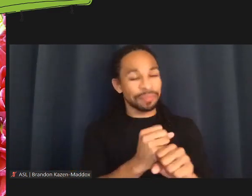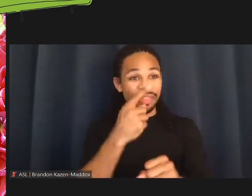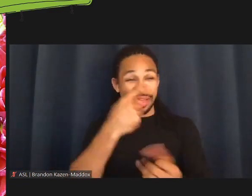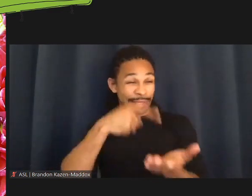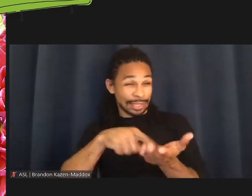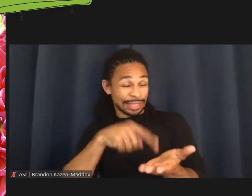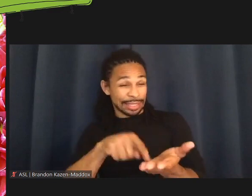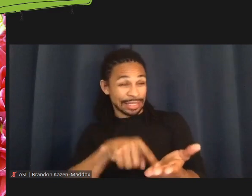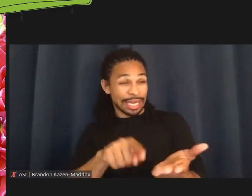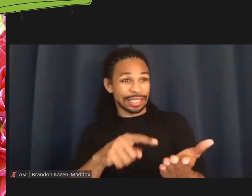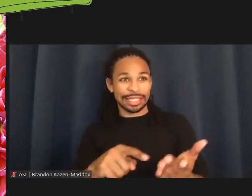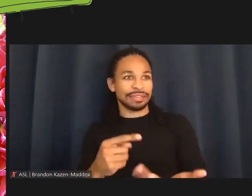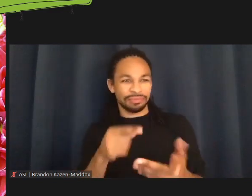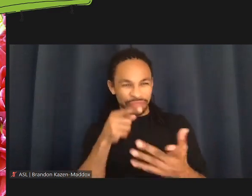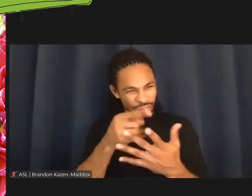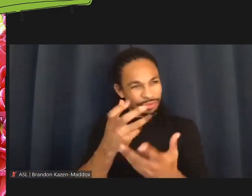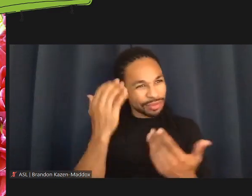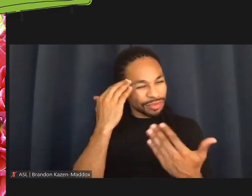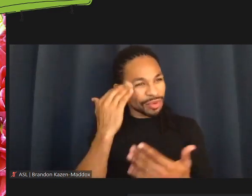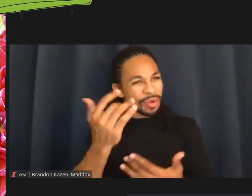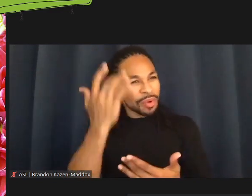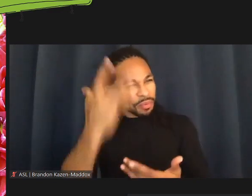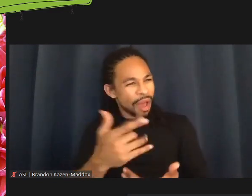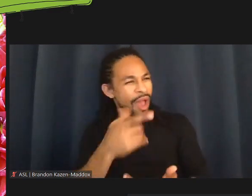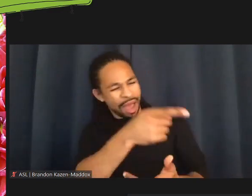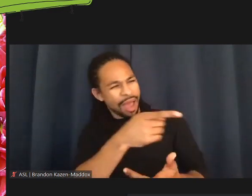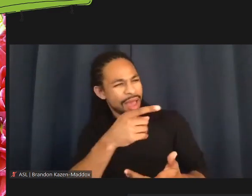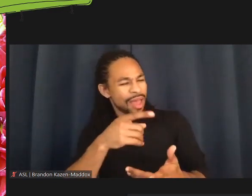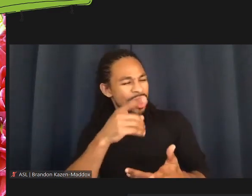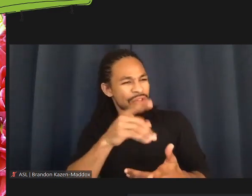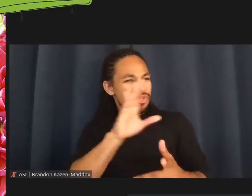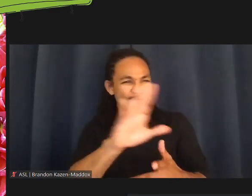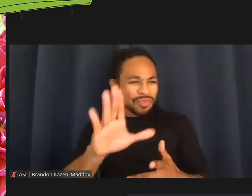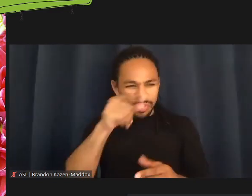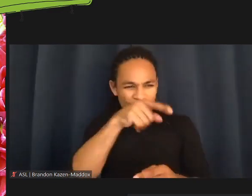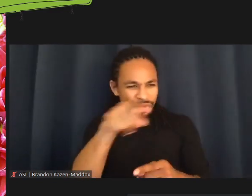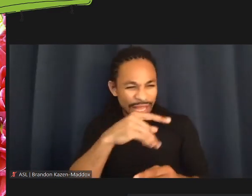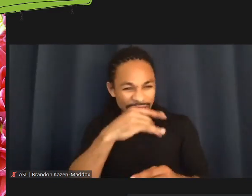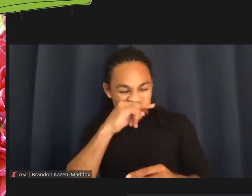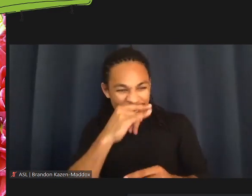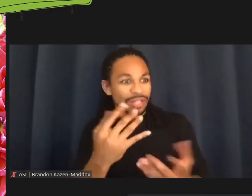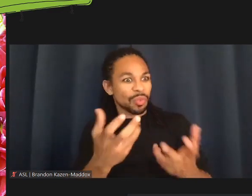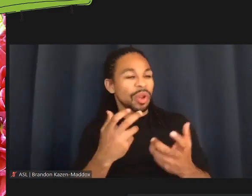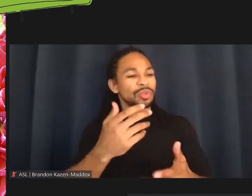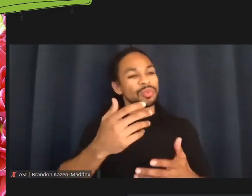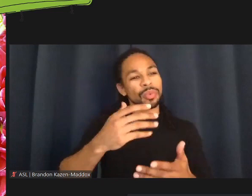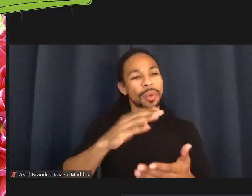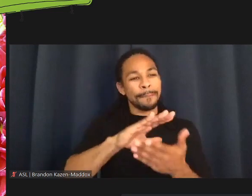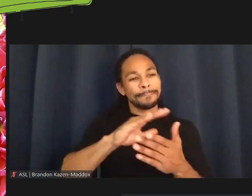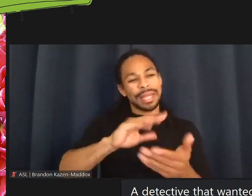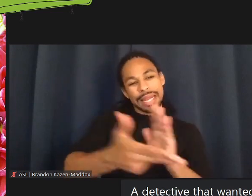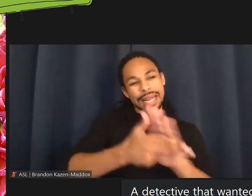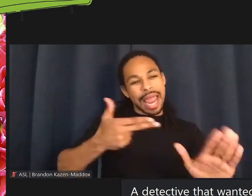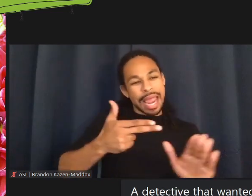girls, boys when they had been born boys, girls. She called them transgender, and I saw myself on television